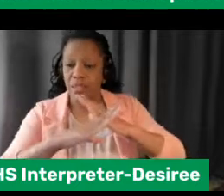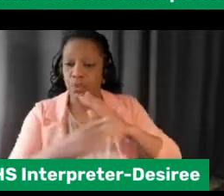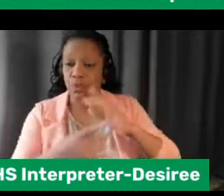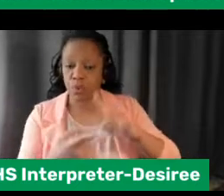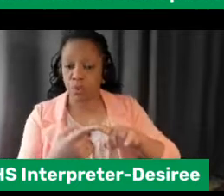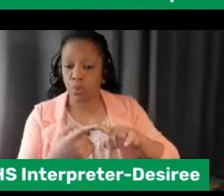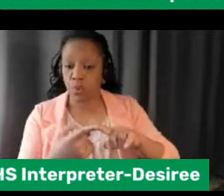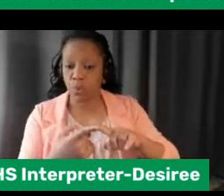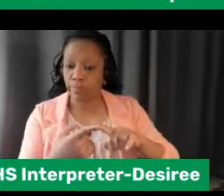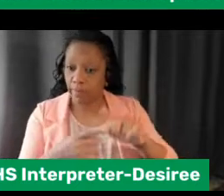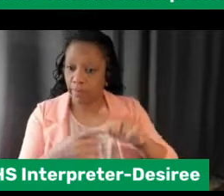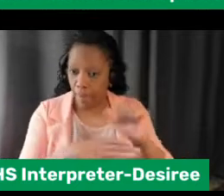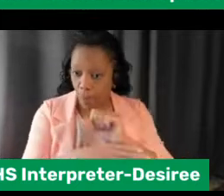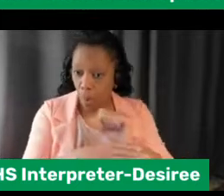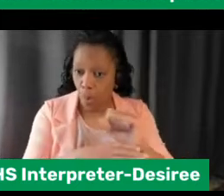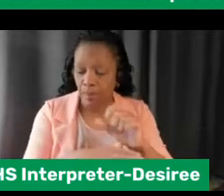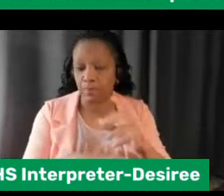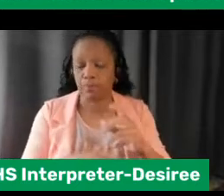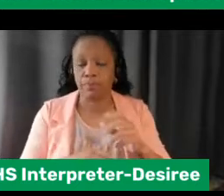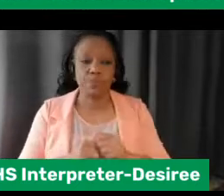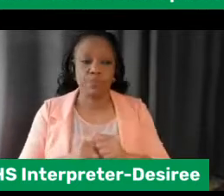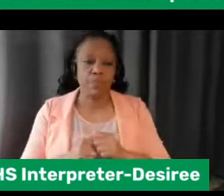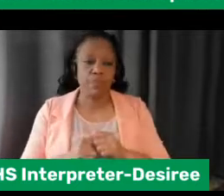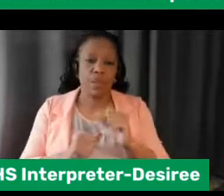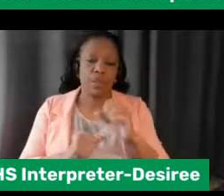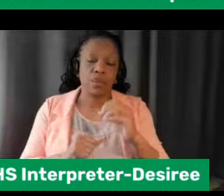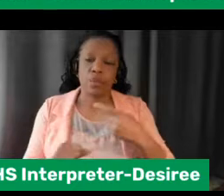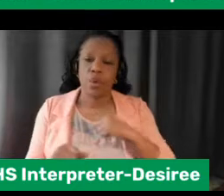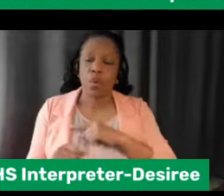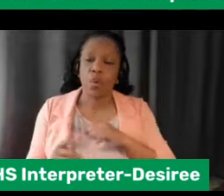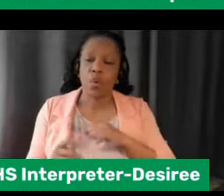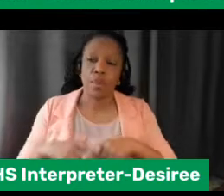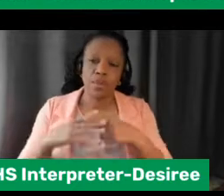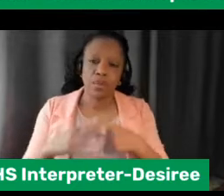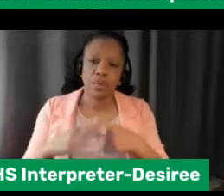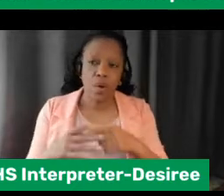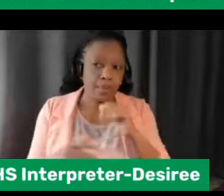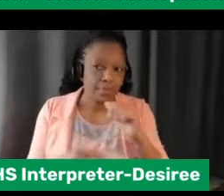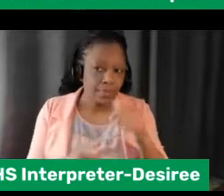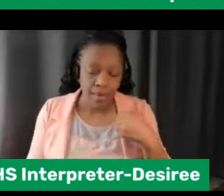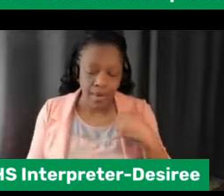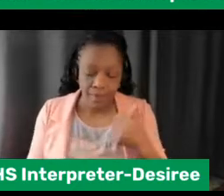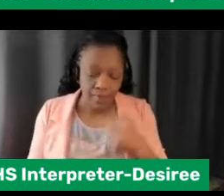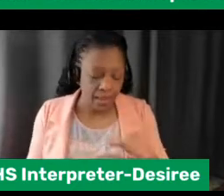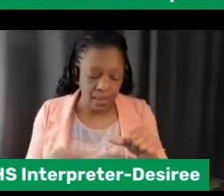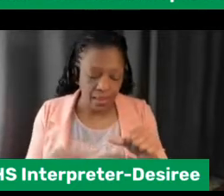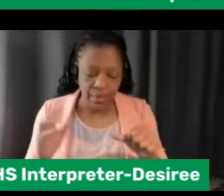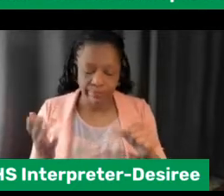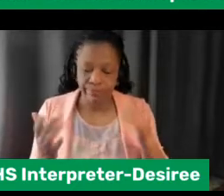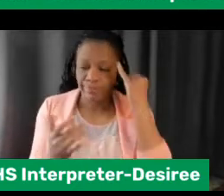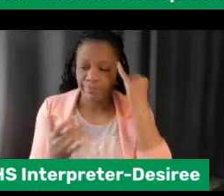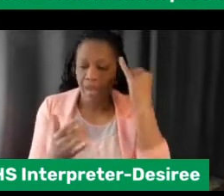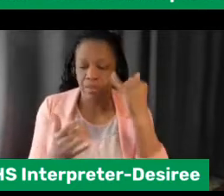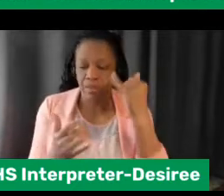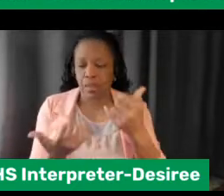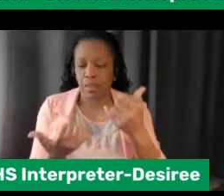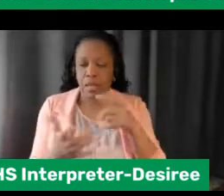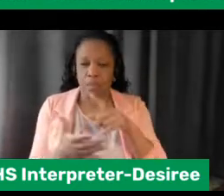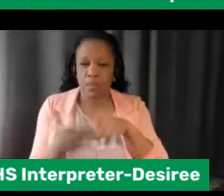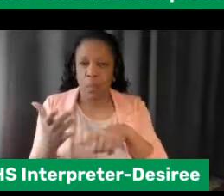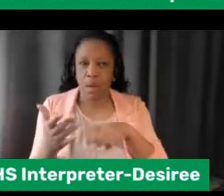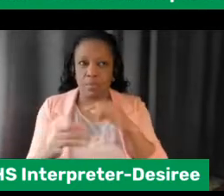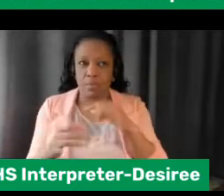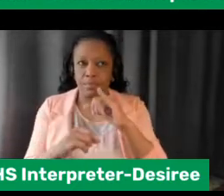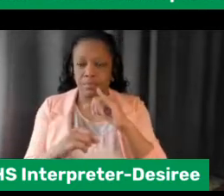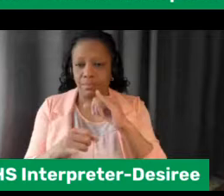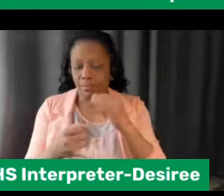in the food industry. We started off not having any idea what industry we were going to start in, and